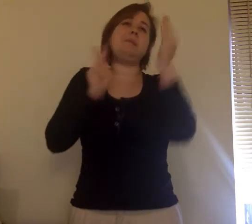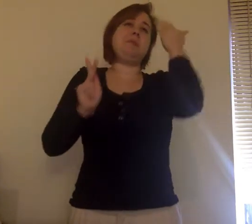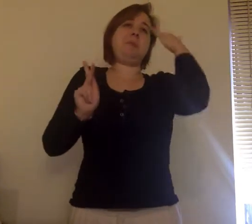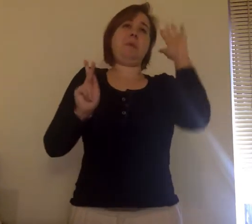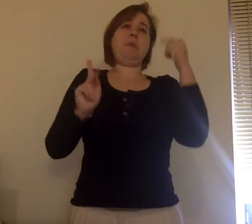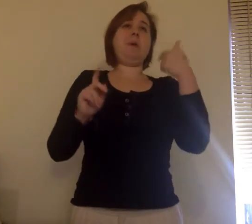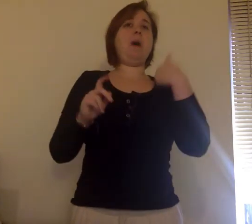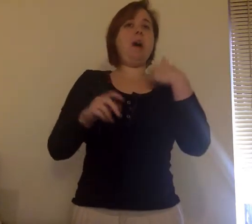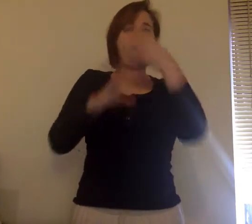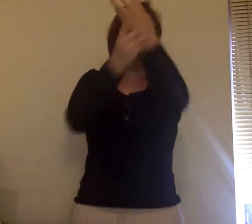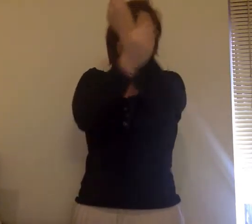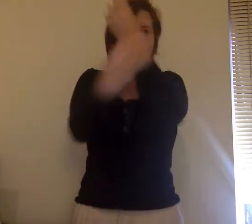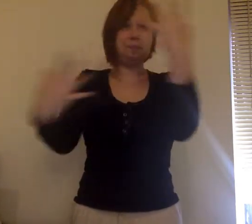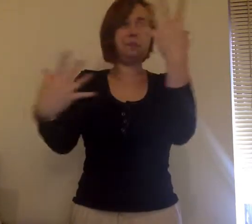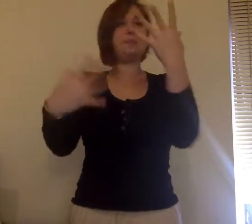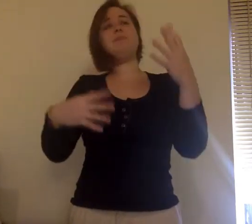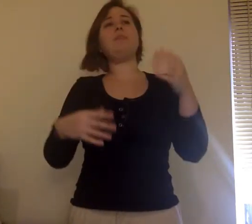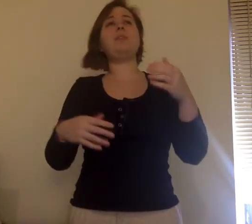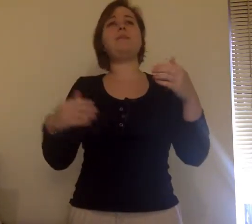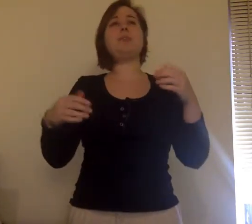this planet because they have nowhere left to go.